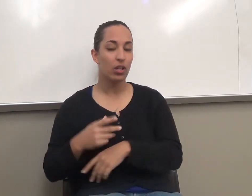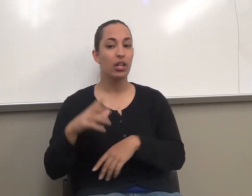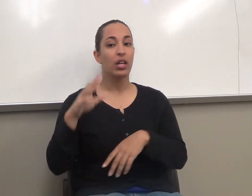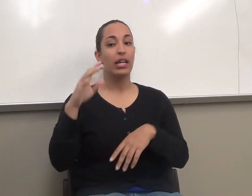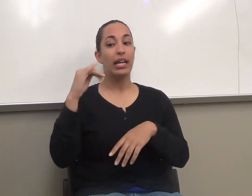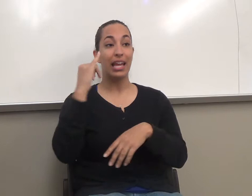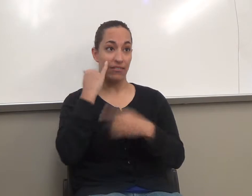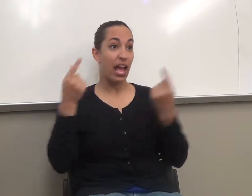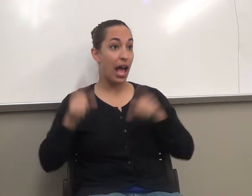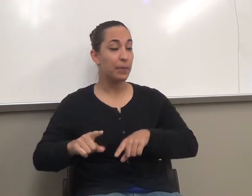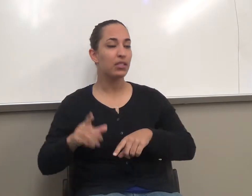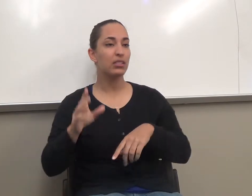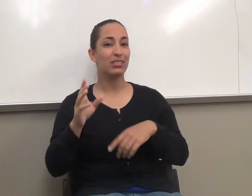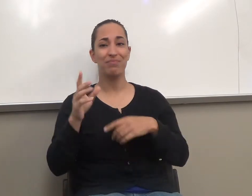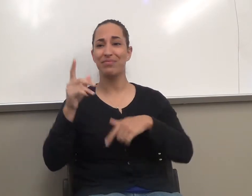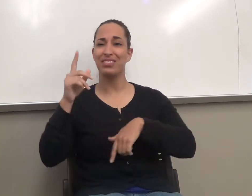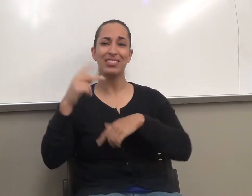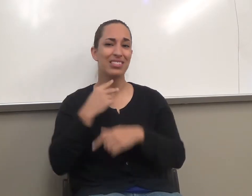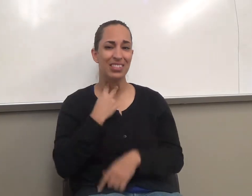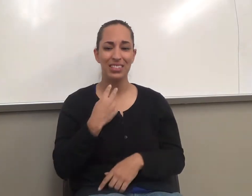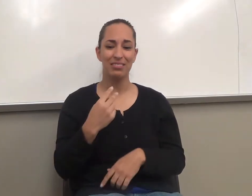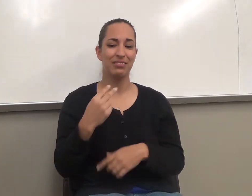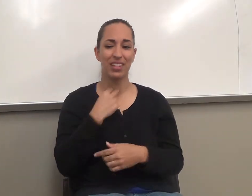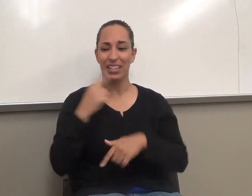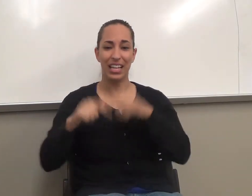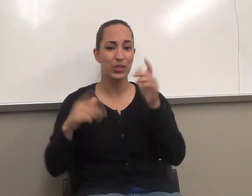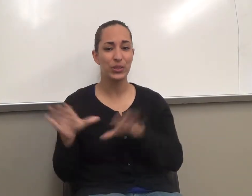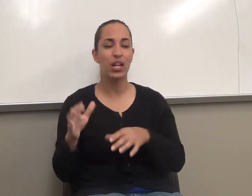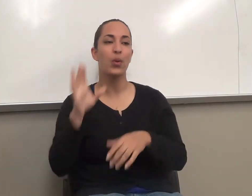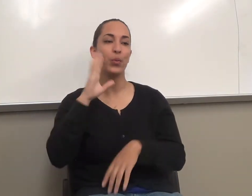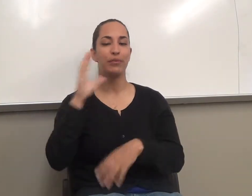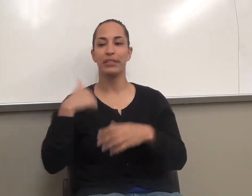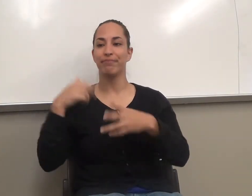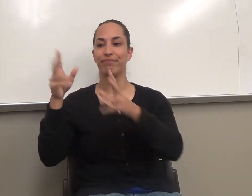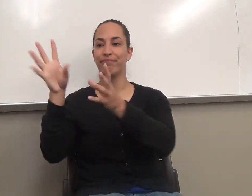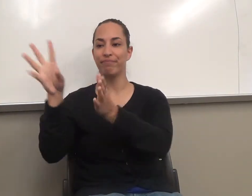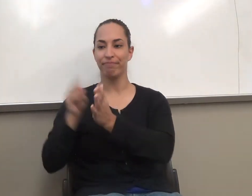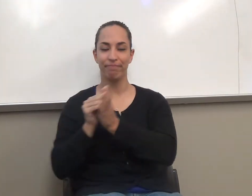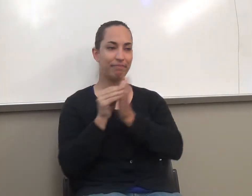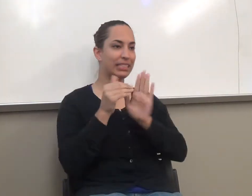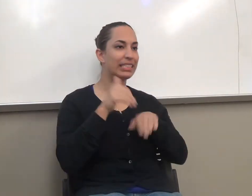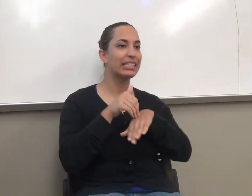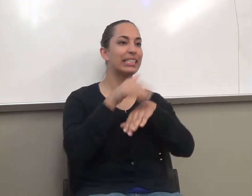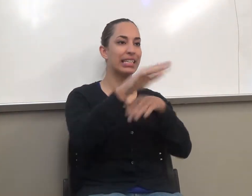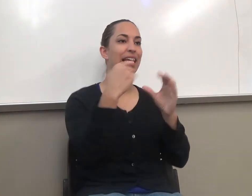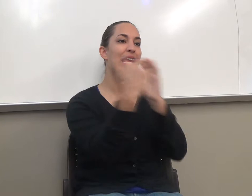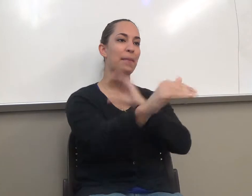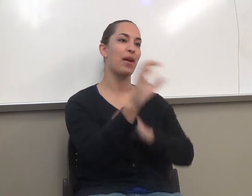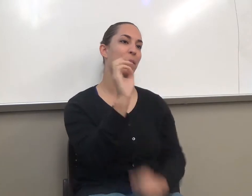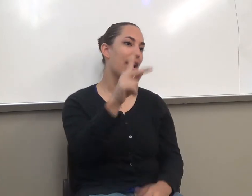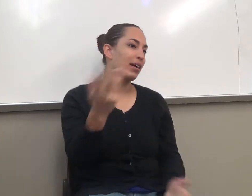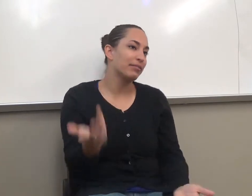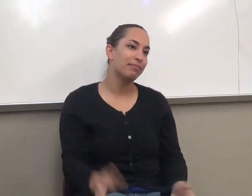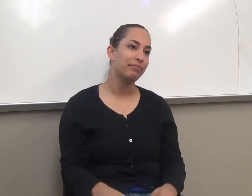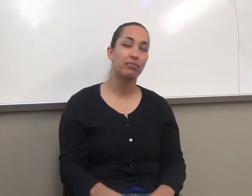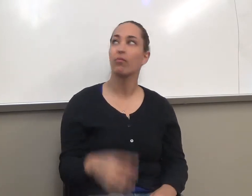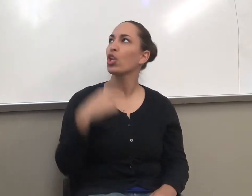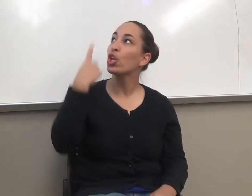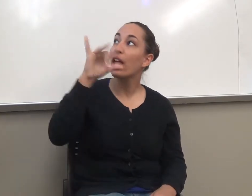also a place for me to make comments here, okay? This is what it looks like for me.